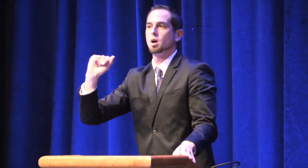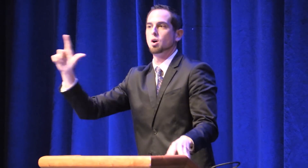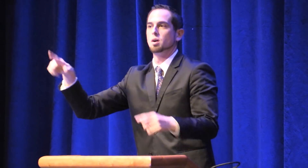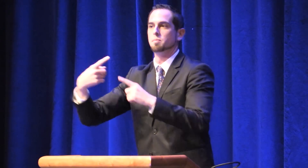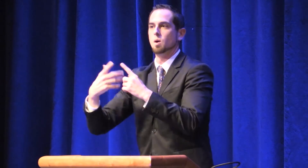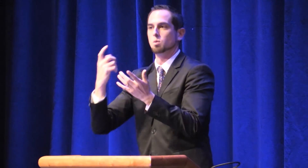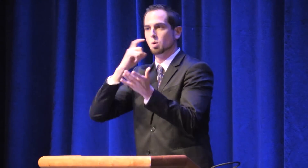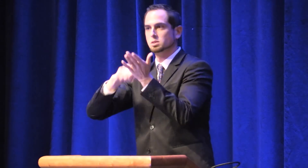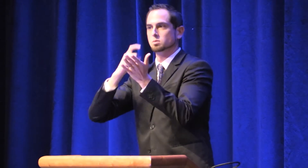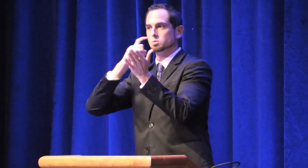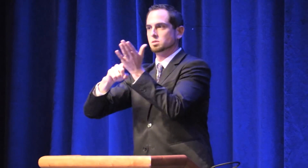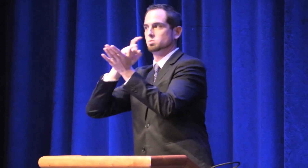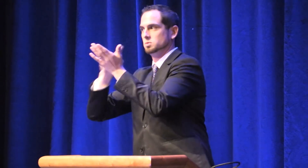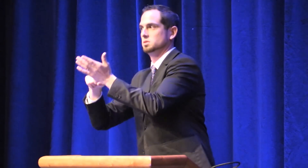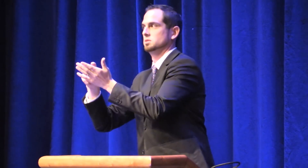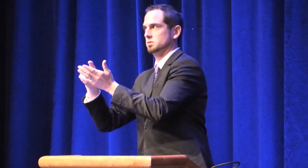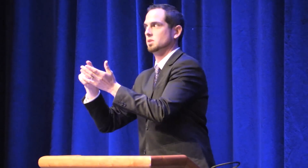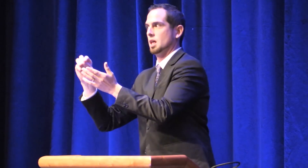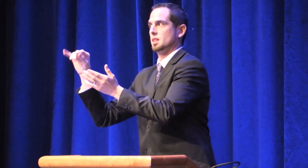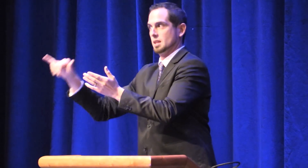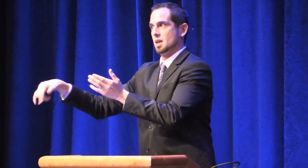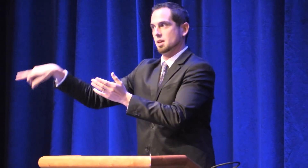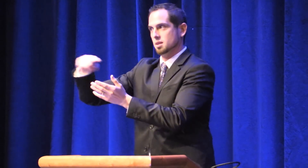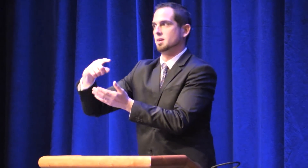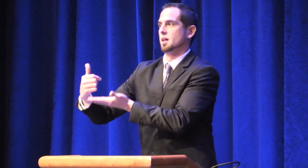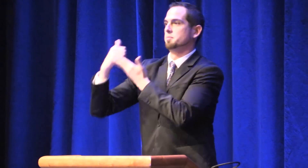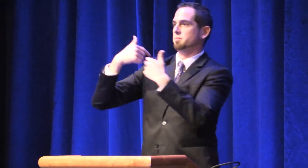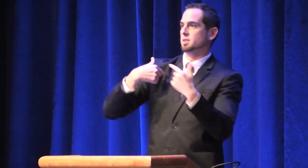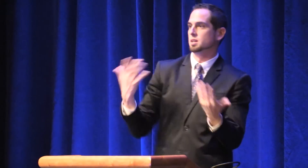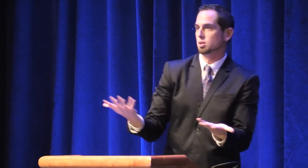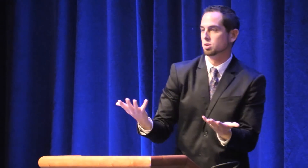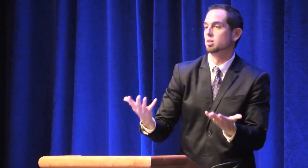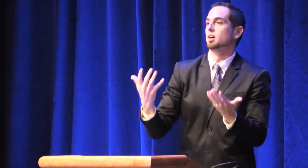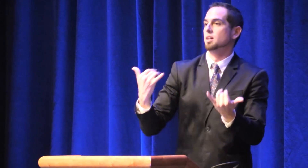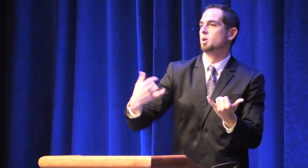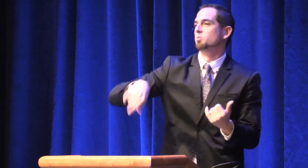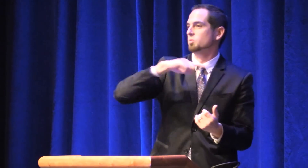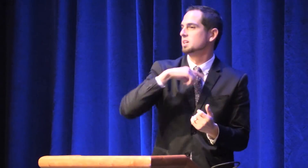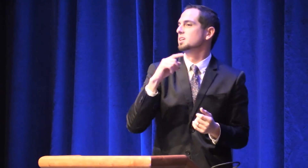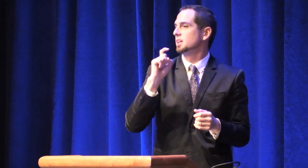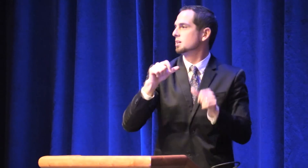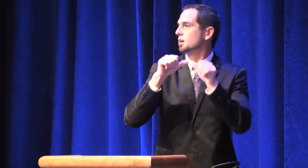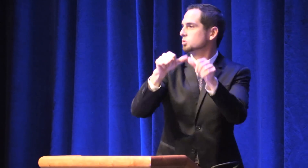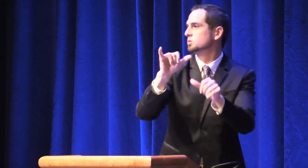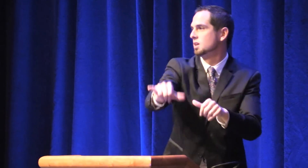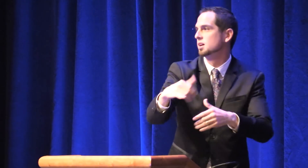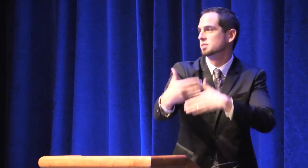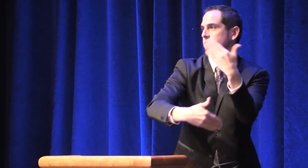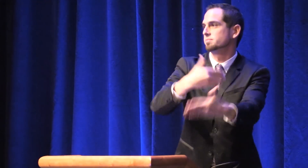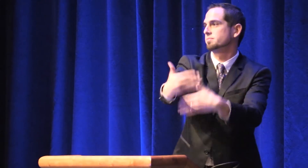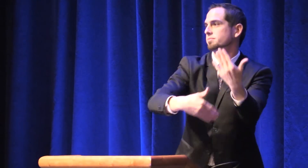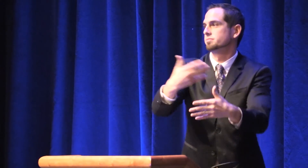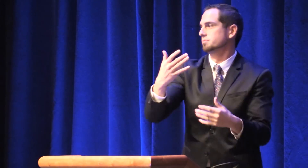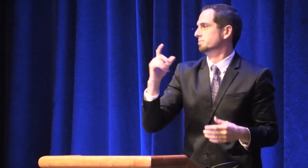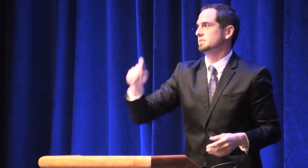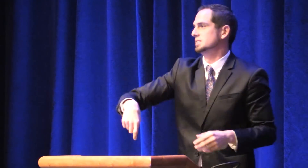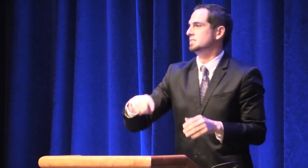to TDI and all of the partners here tonight who have helped to ensure that I'm here with you, and I want